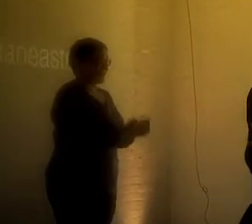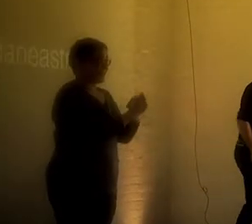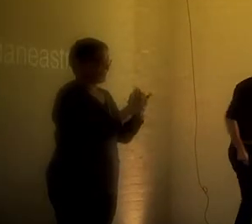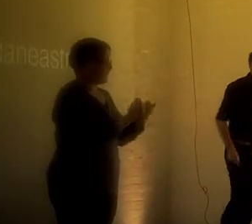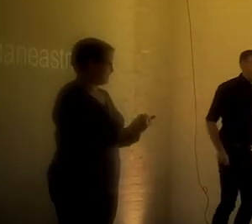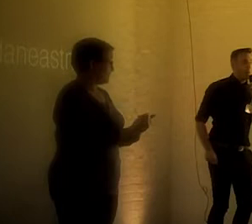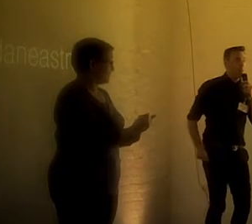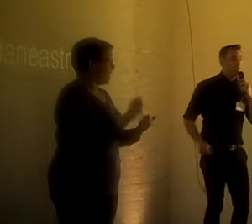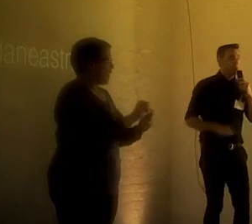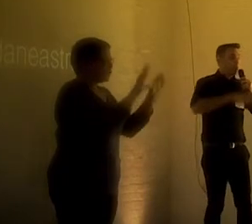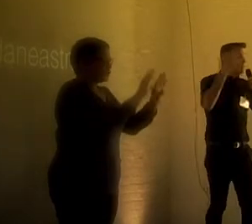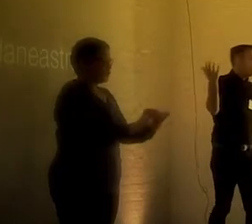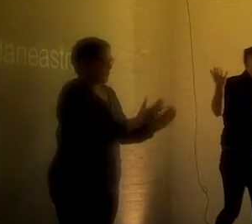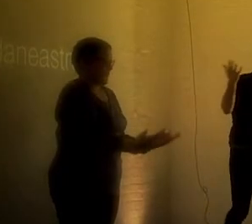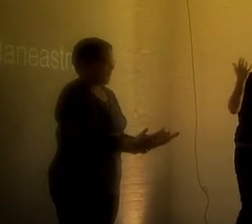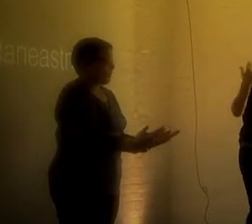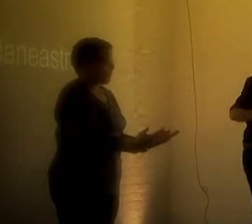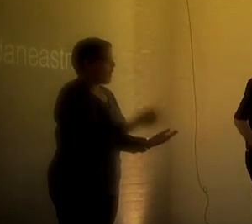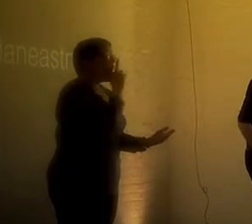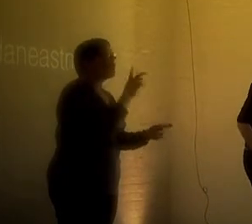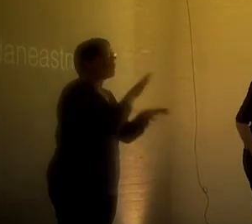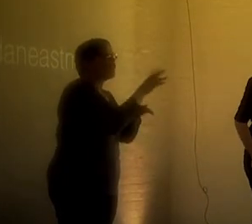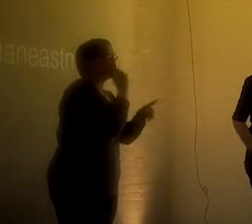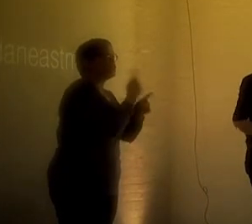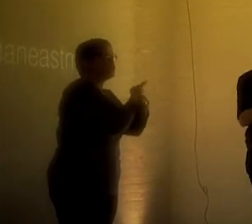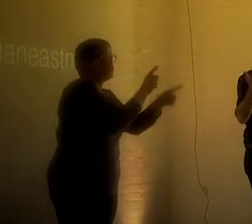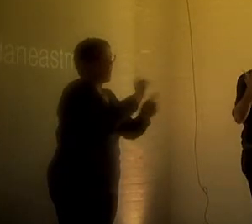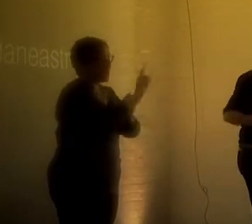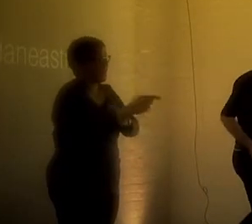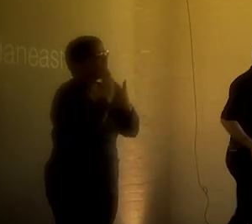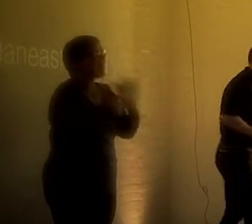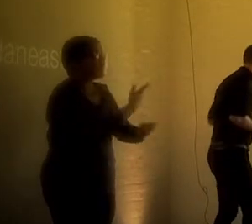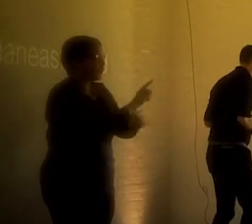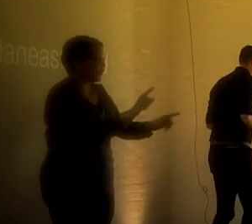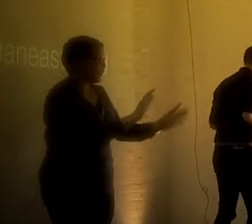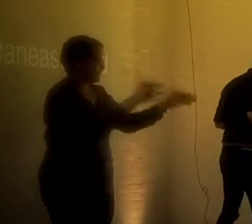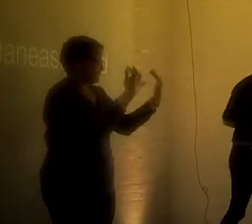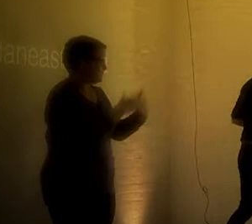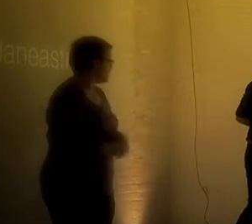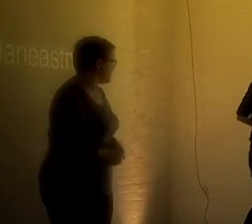point at which I should end. And obviously, I'm looking forward to talking to all of you later on. Thank you very much for your attention.